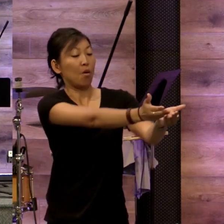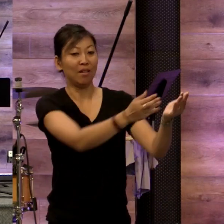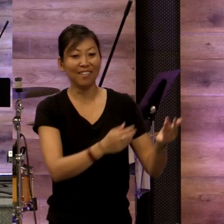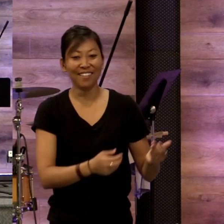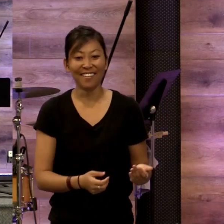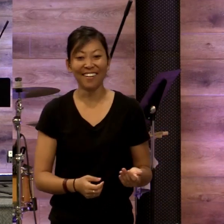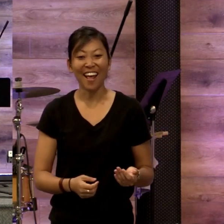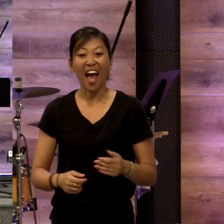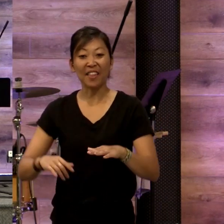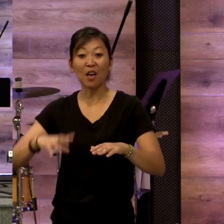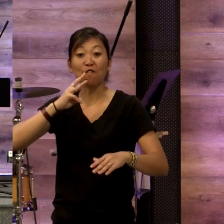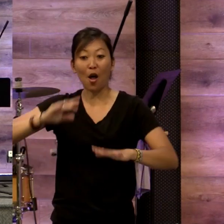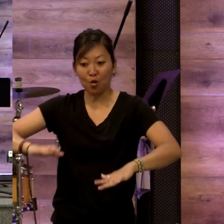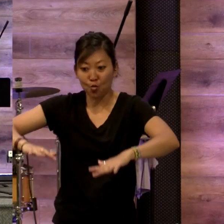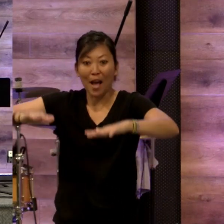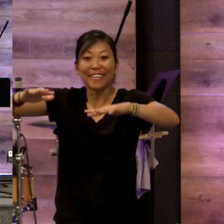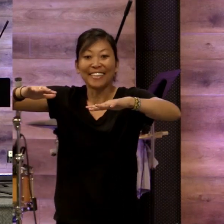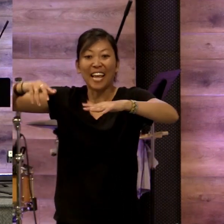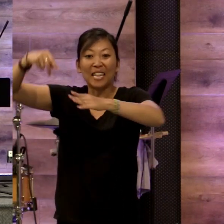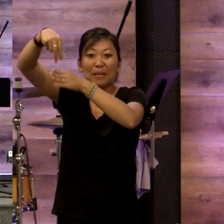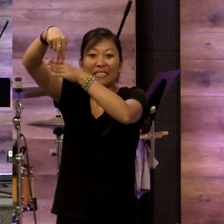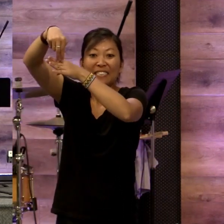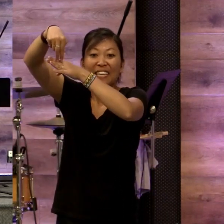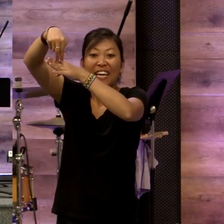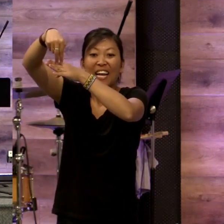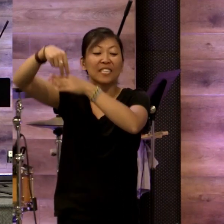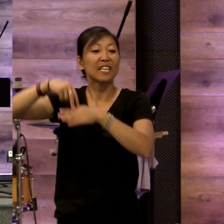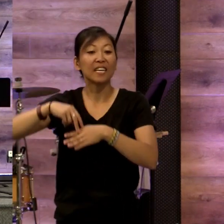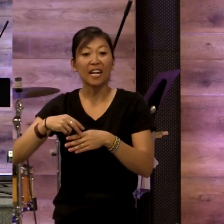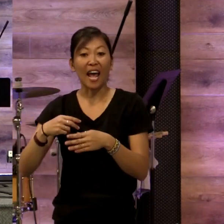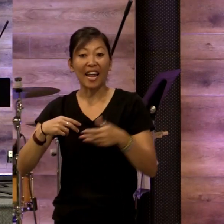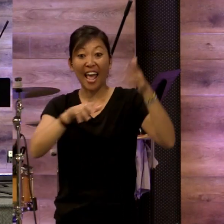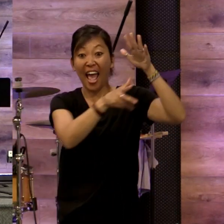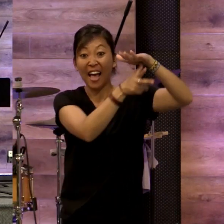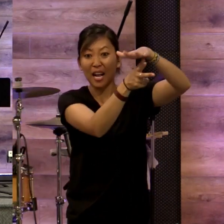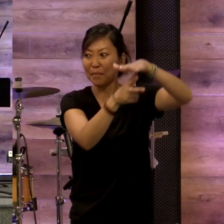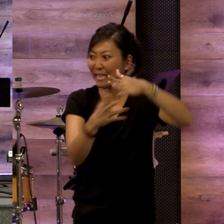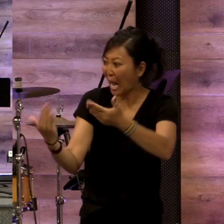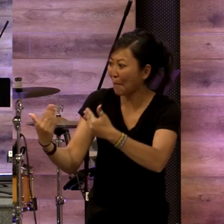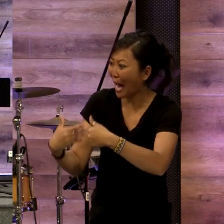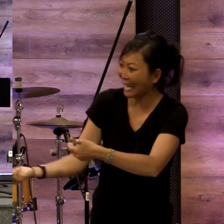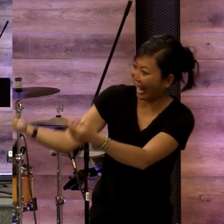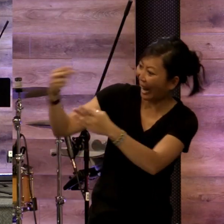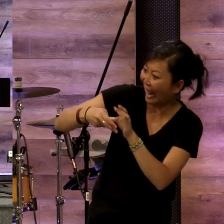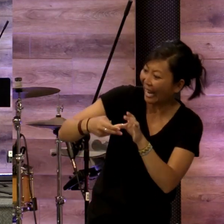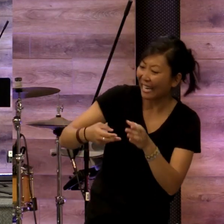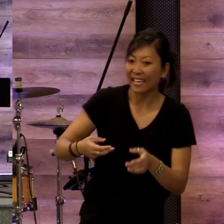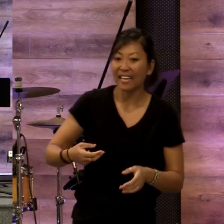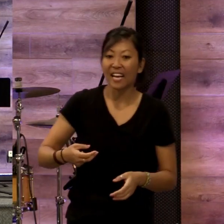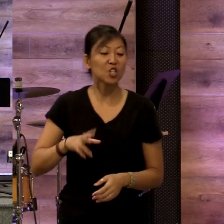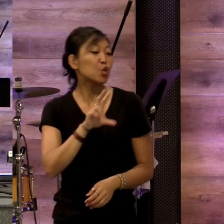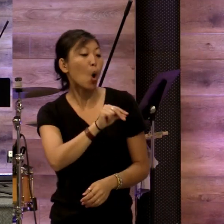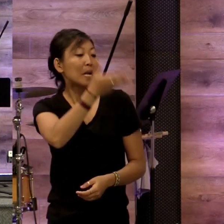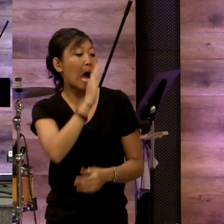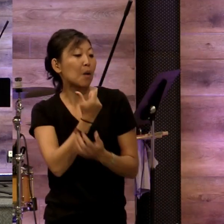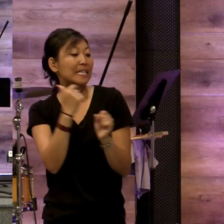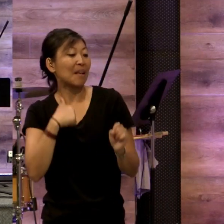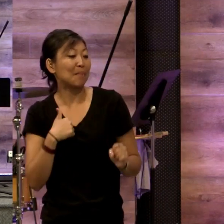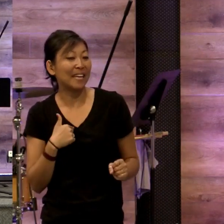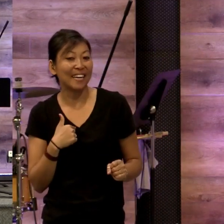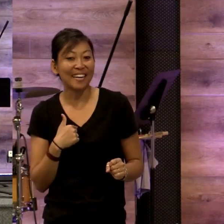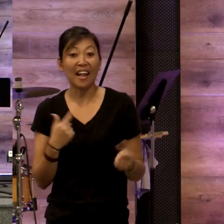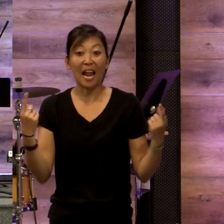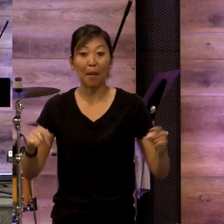and they're like, get in, and they're like, no, God's going to deliver me. And eventually the person is overwhelmed by the flood. And God's like, I sent you a